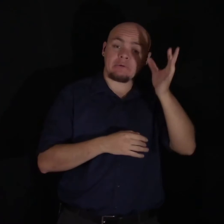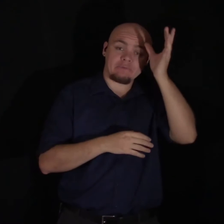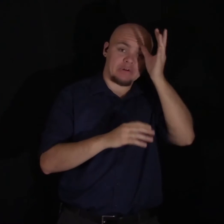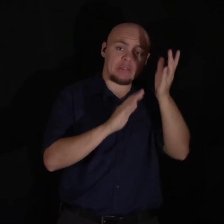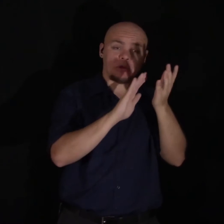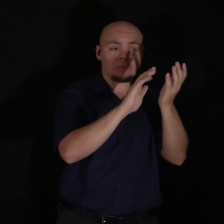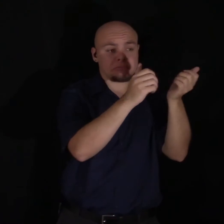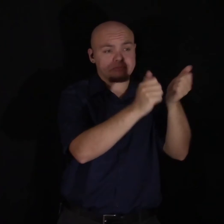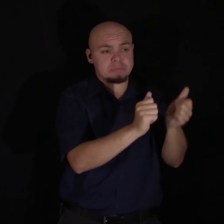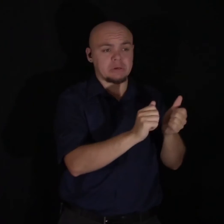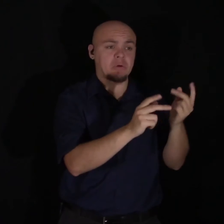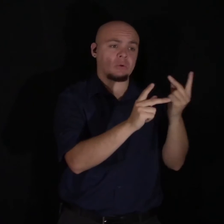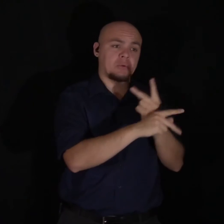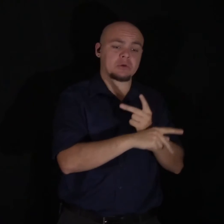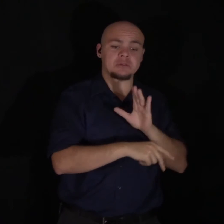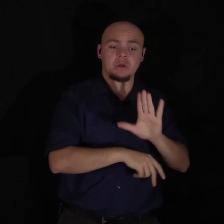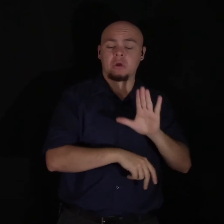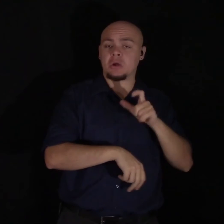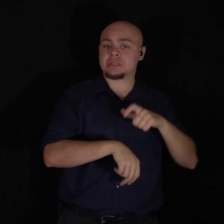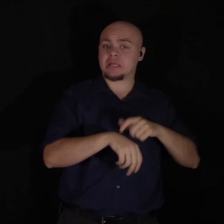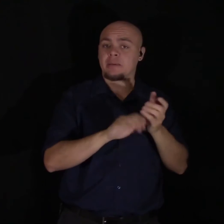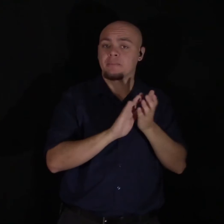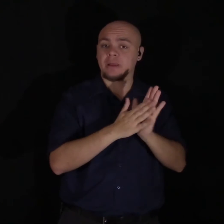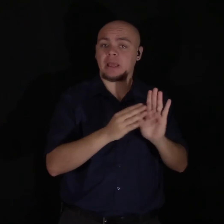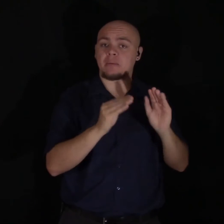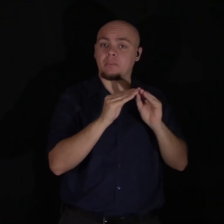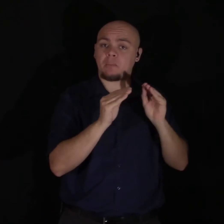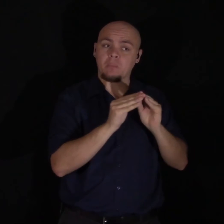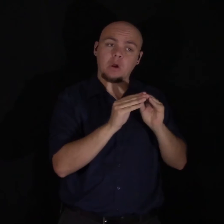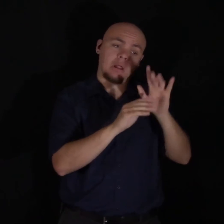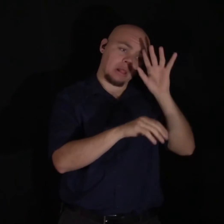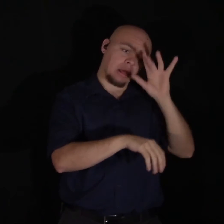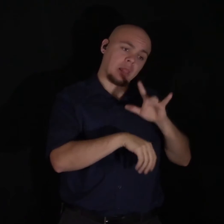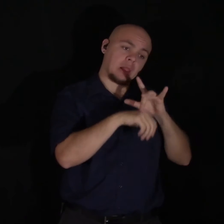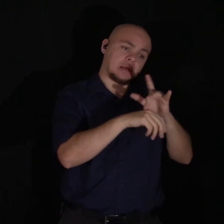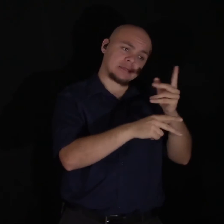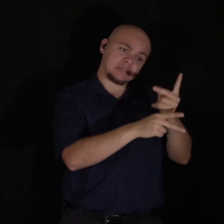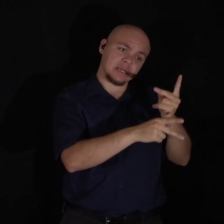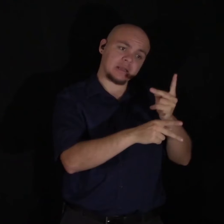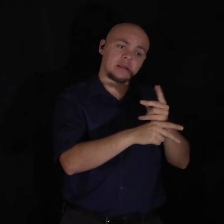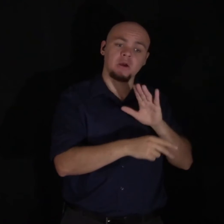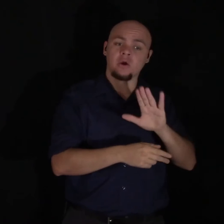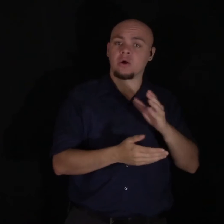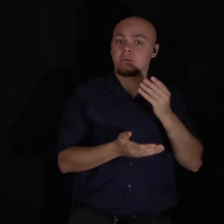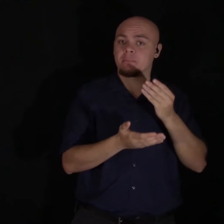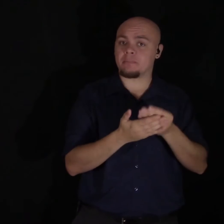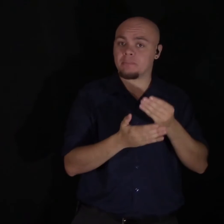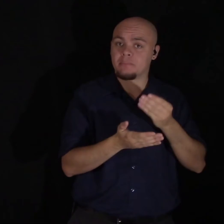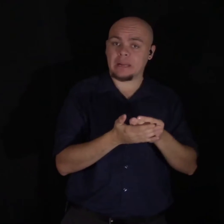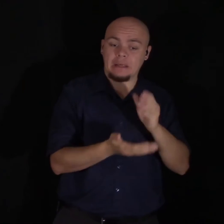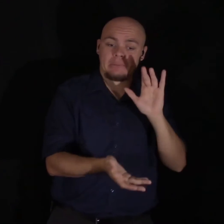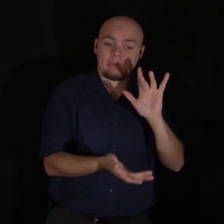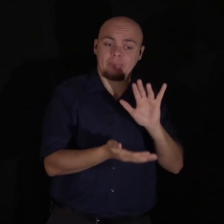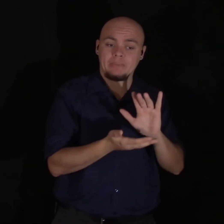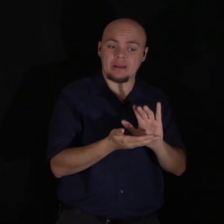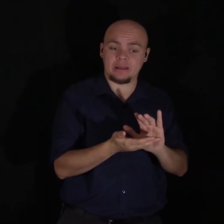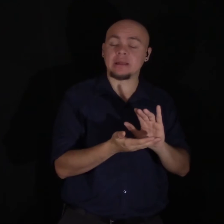time was more entirely occupied in attending him. Her means of subsistence decreased, and in the 10th month